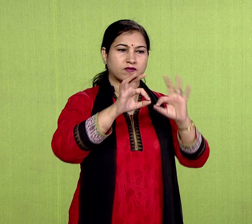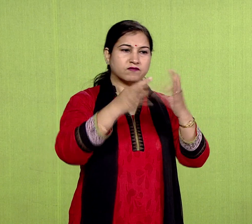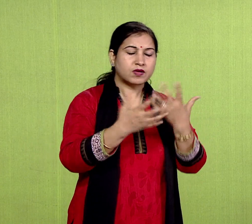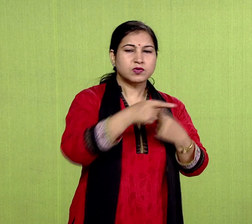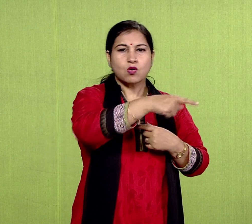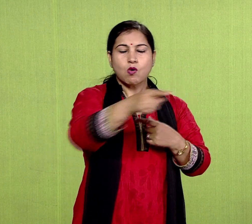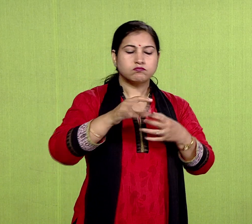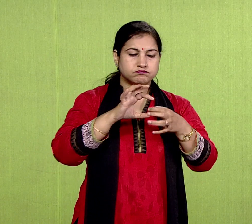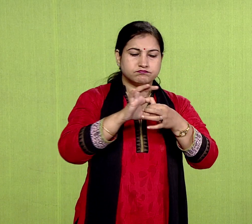Like Buddhism,